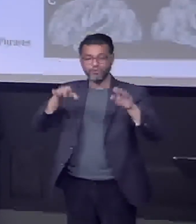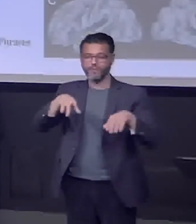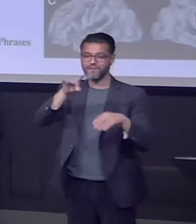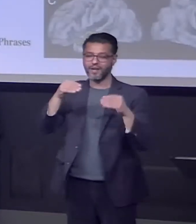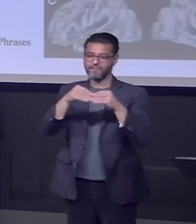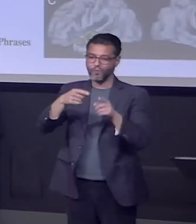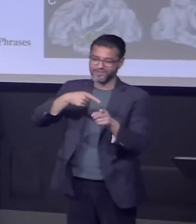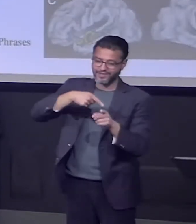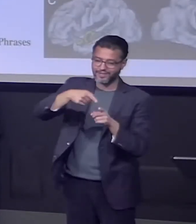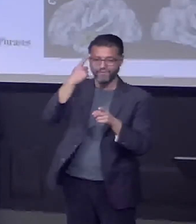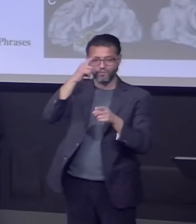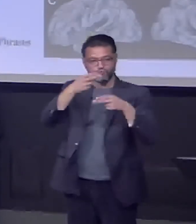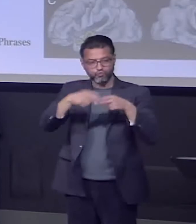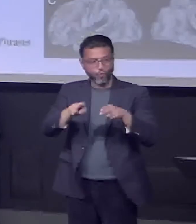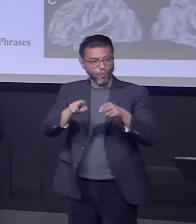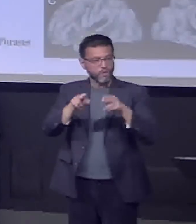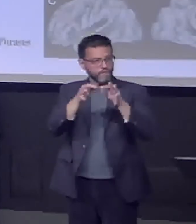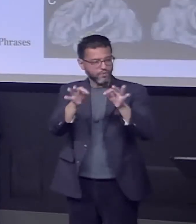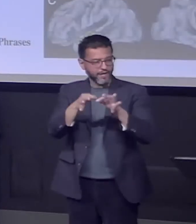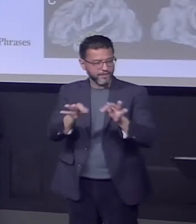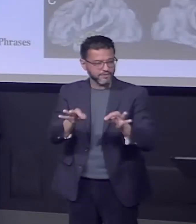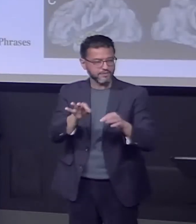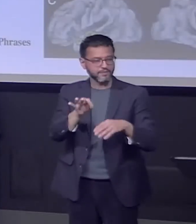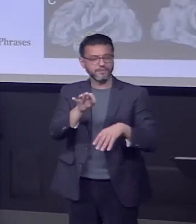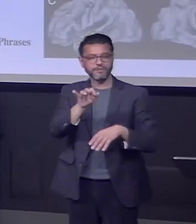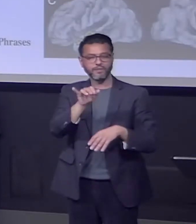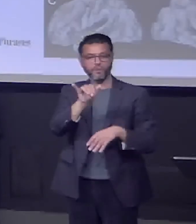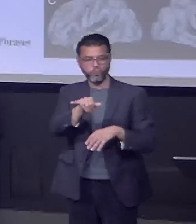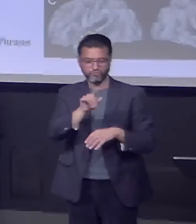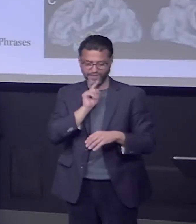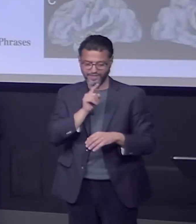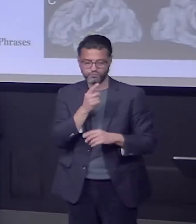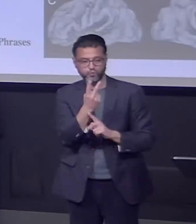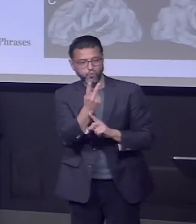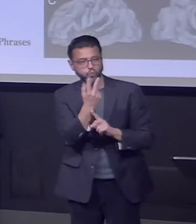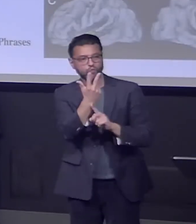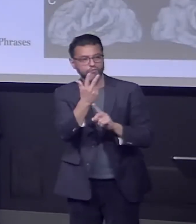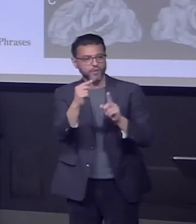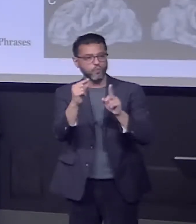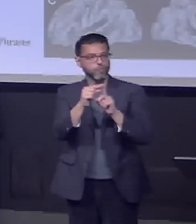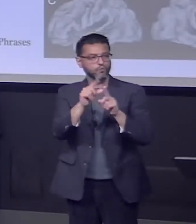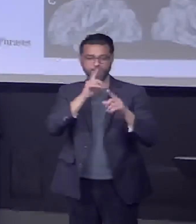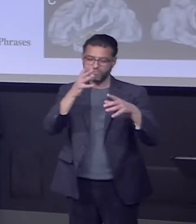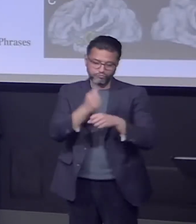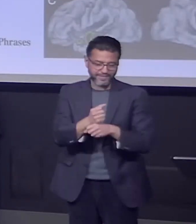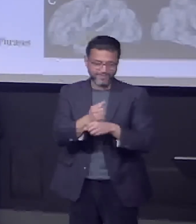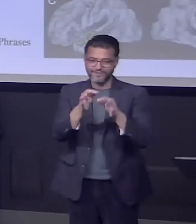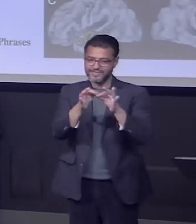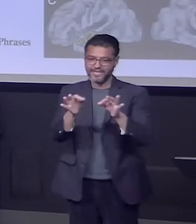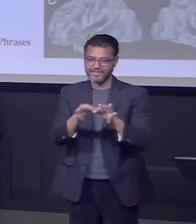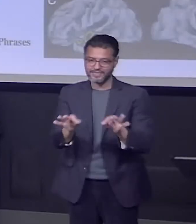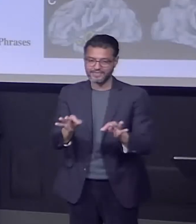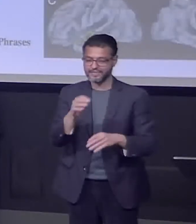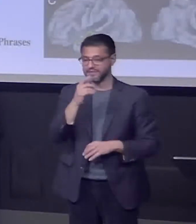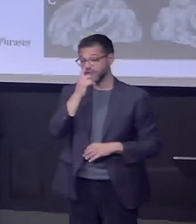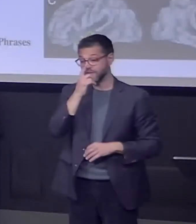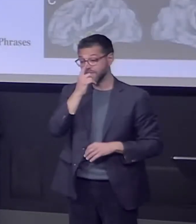for short phrases. These are only really sort of 2 or 3 word brief sentences because,